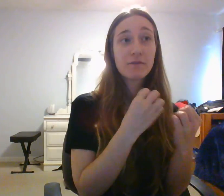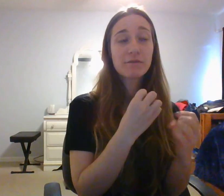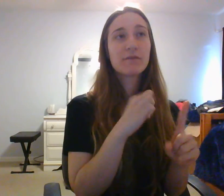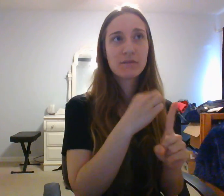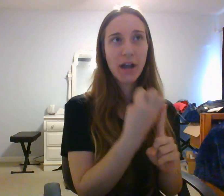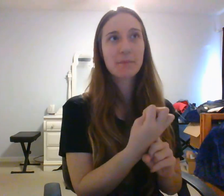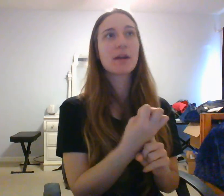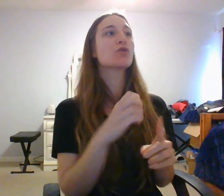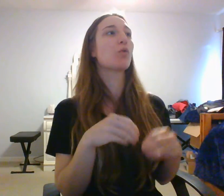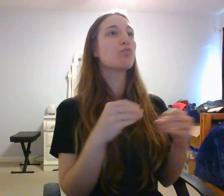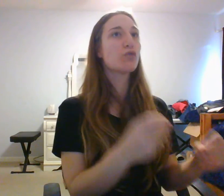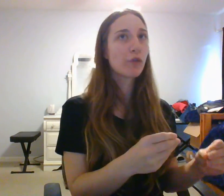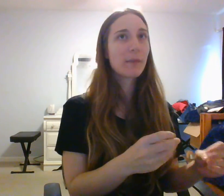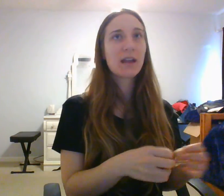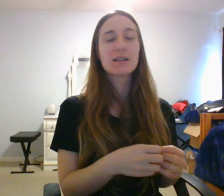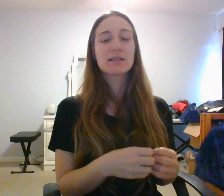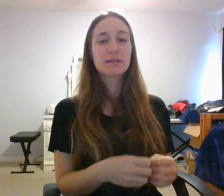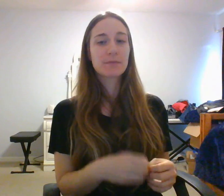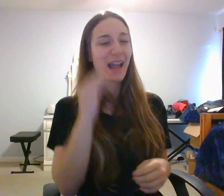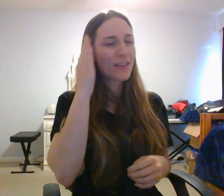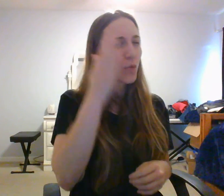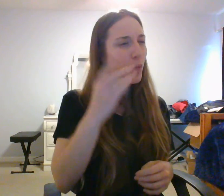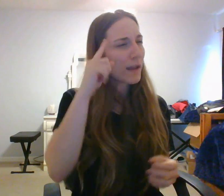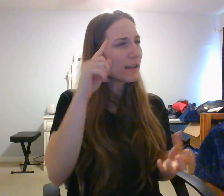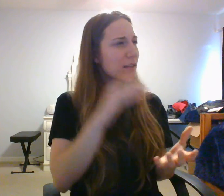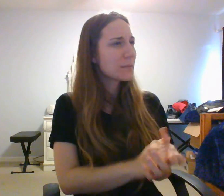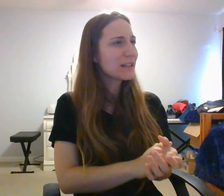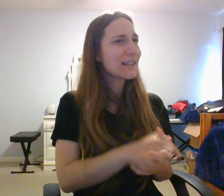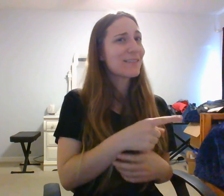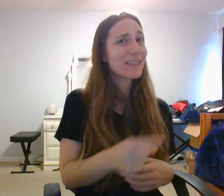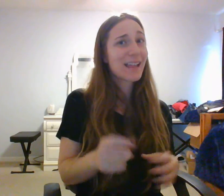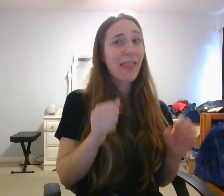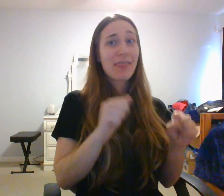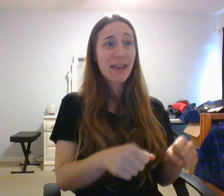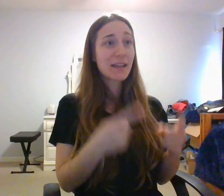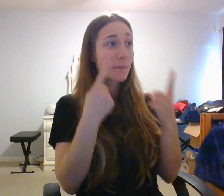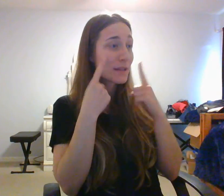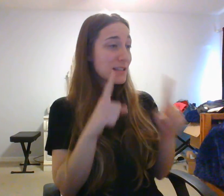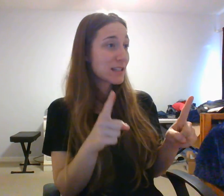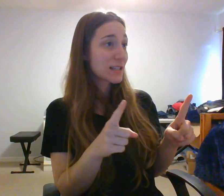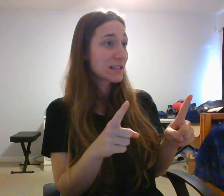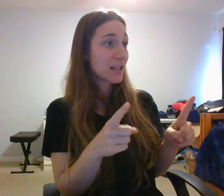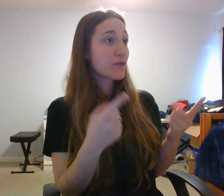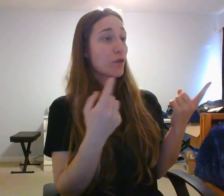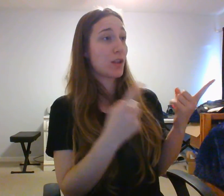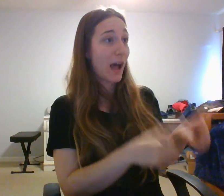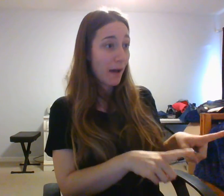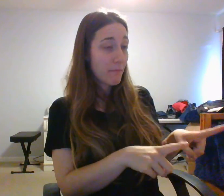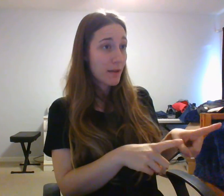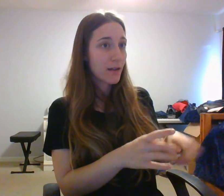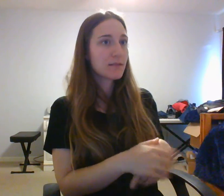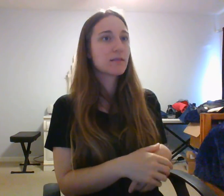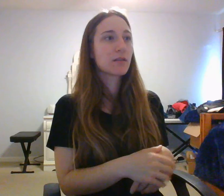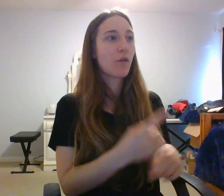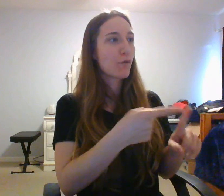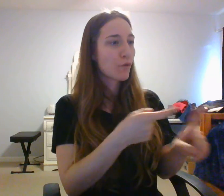the will and the belief that they could be successful emanated from the remarkable